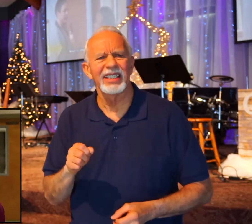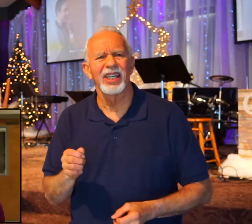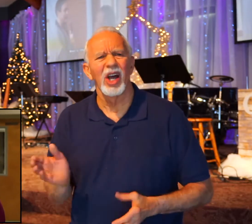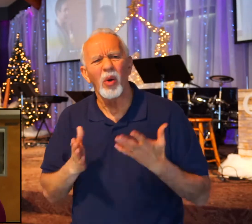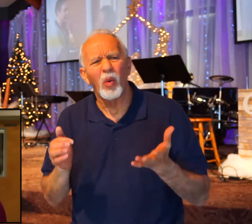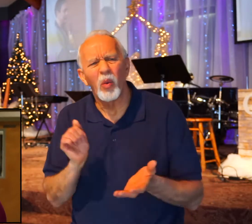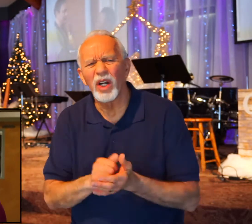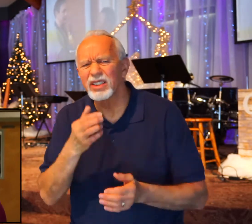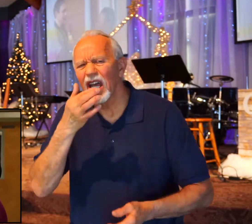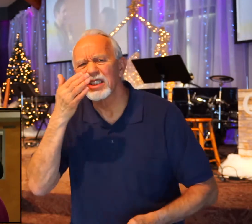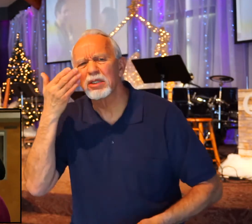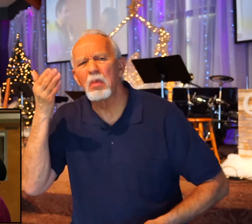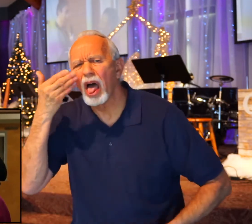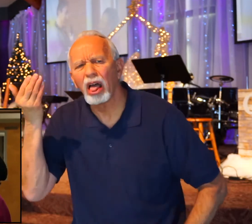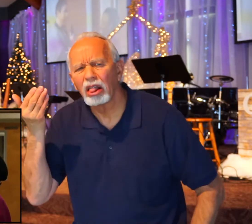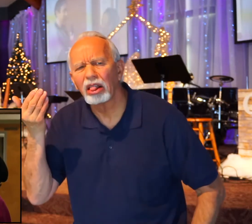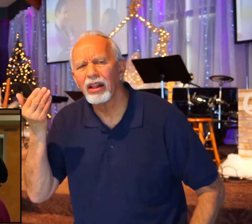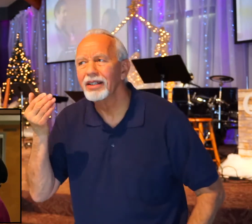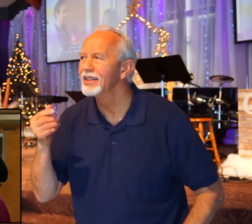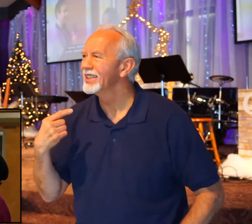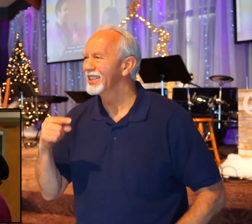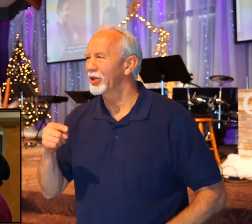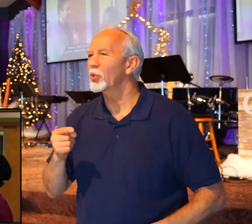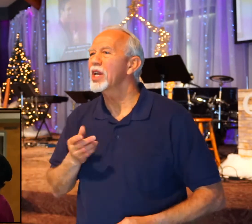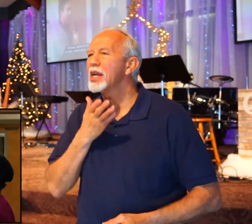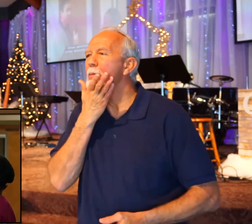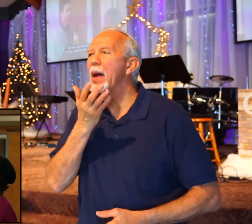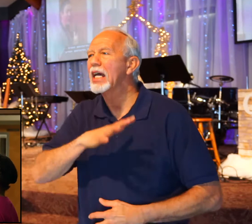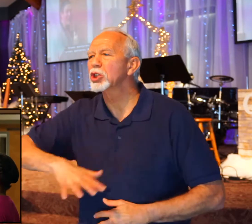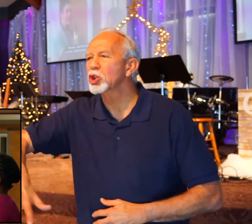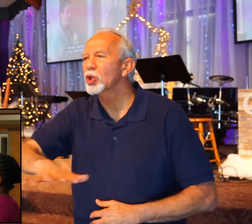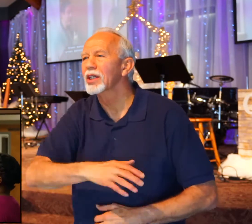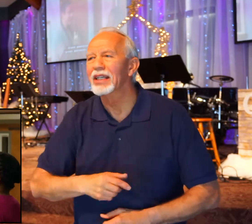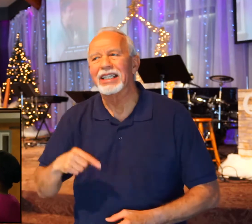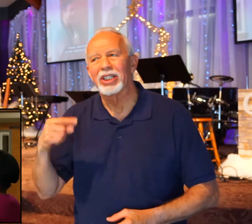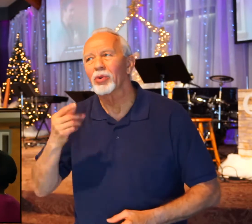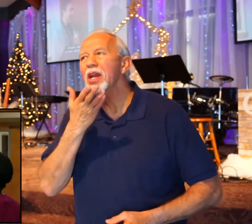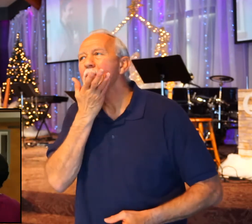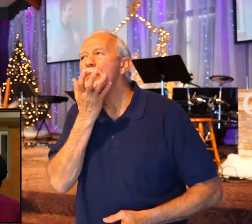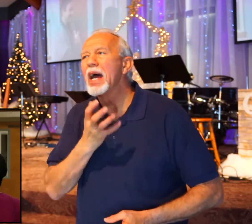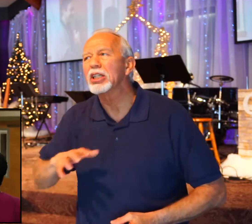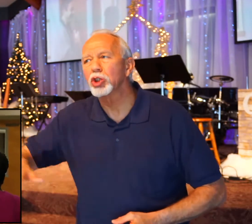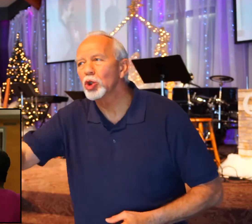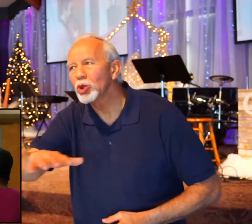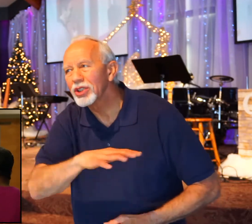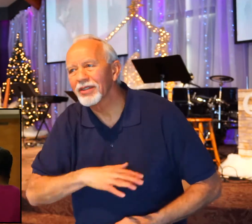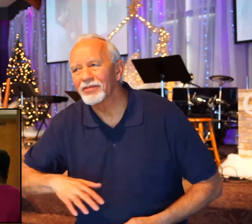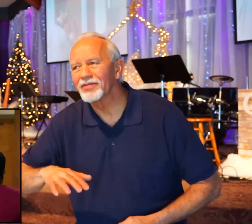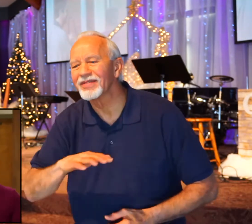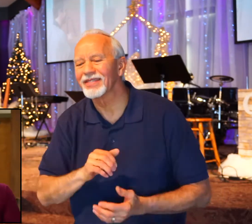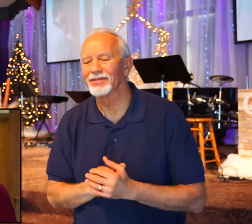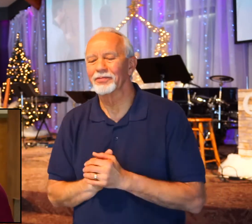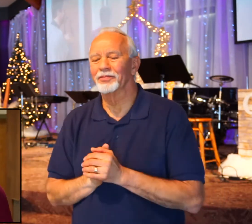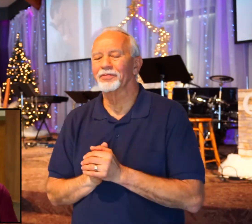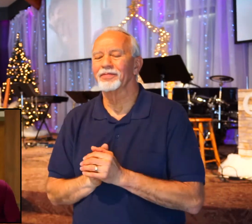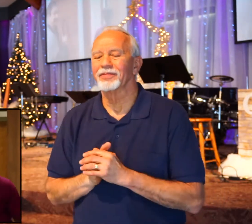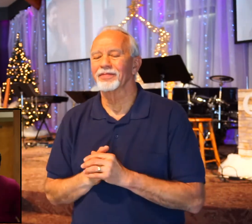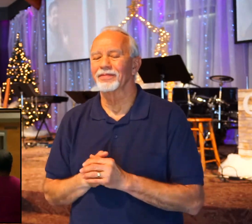What's that smell? Green pastures. Green pastures, Annette.